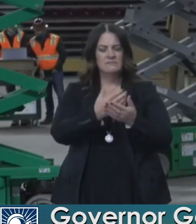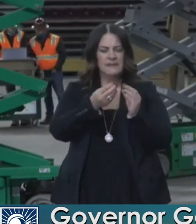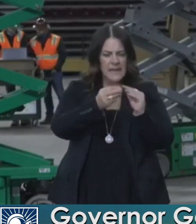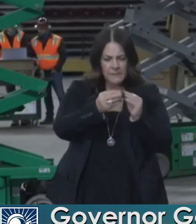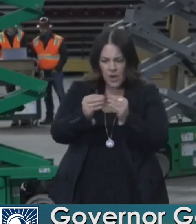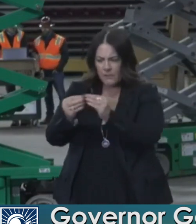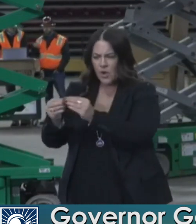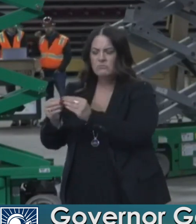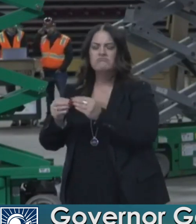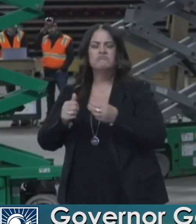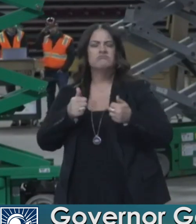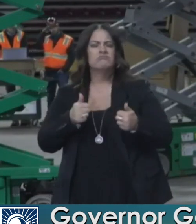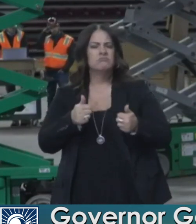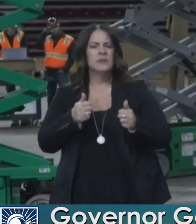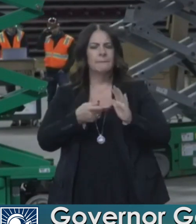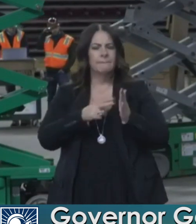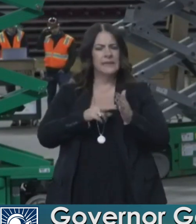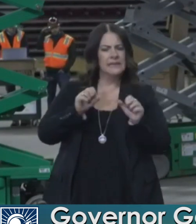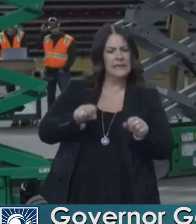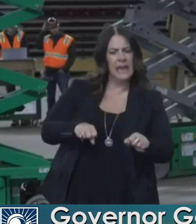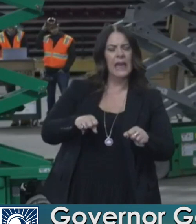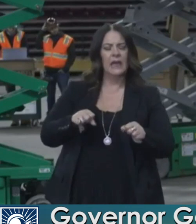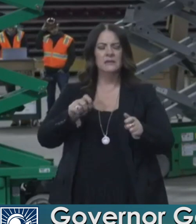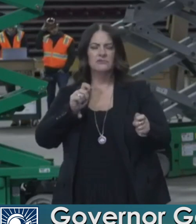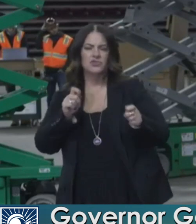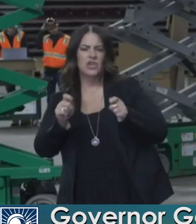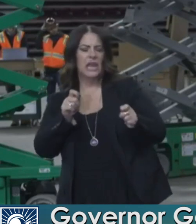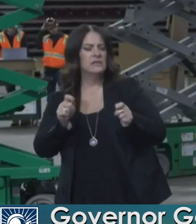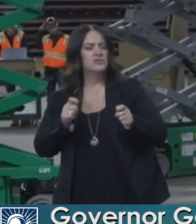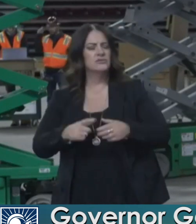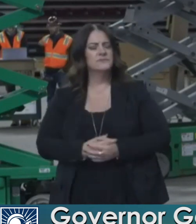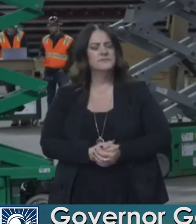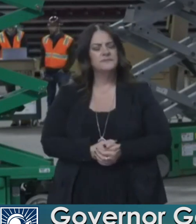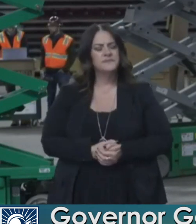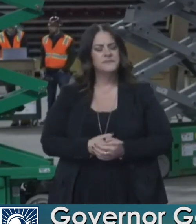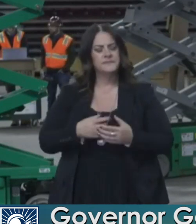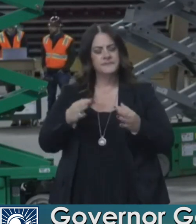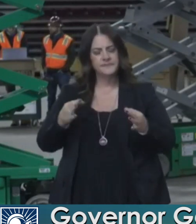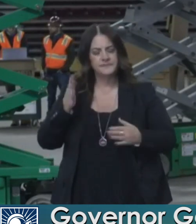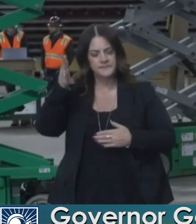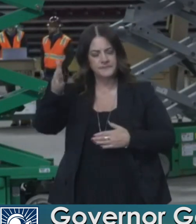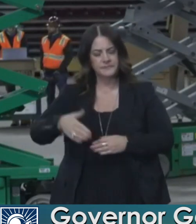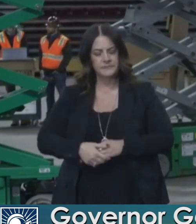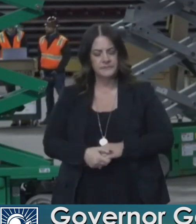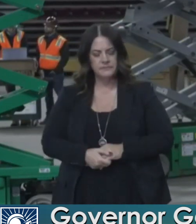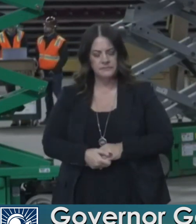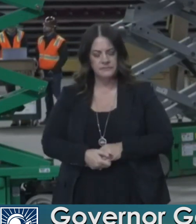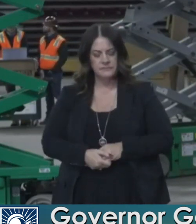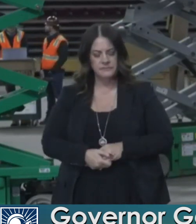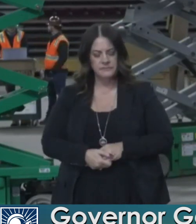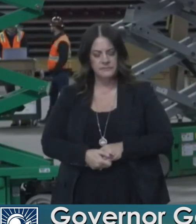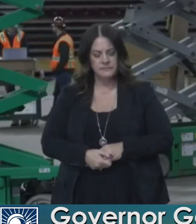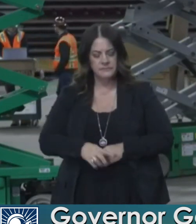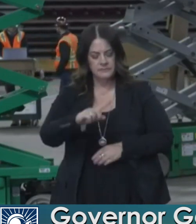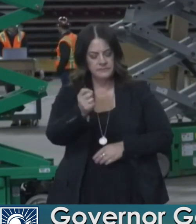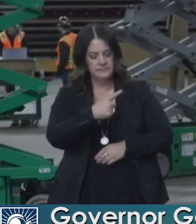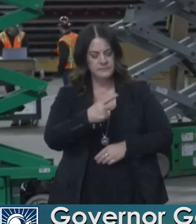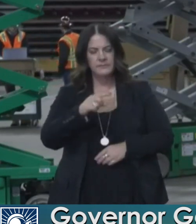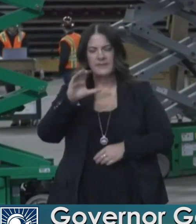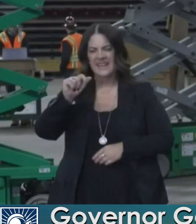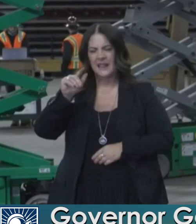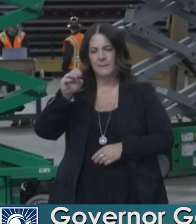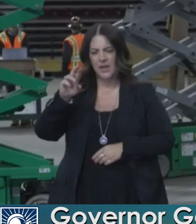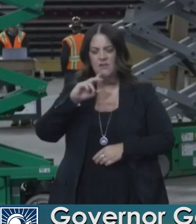clarity that is needed to make those determinations. Rachel Becker of Cal Matters asks, how do you intend to incorporate